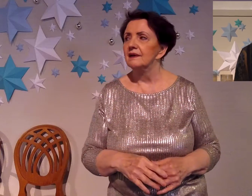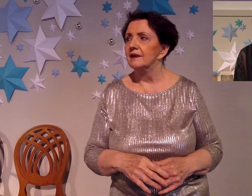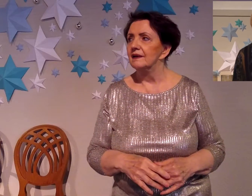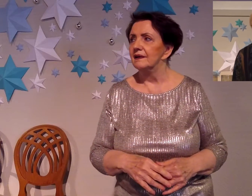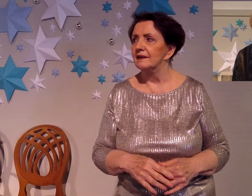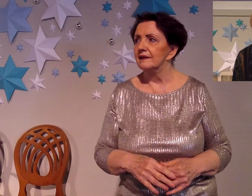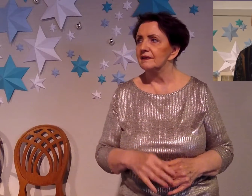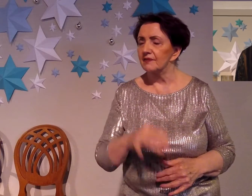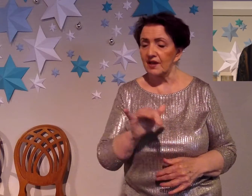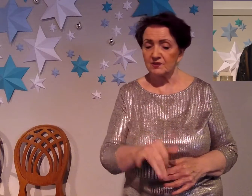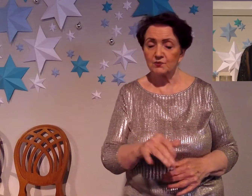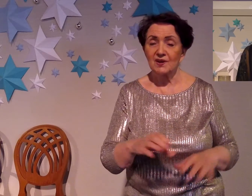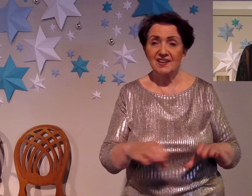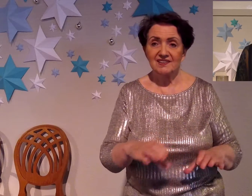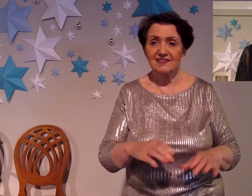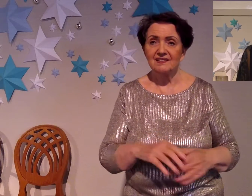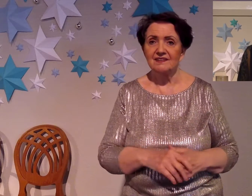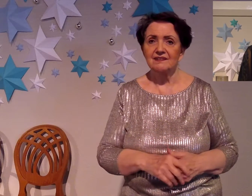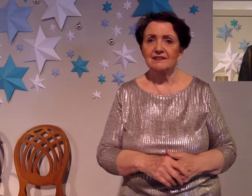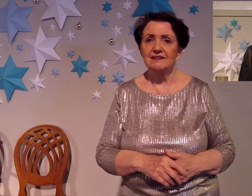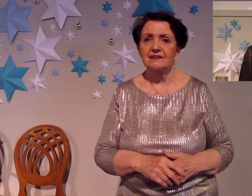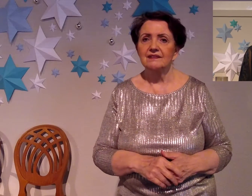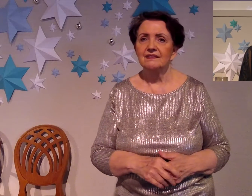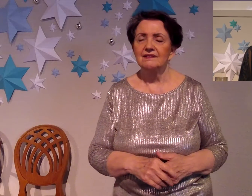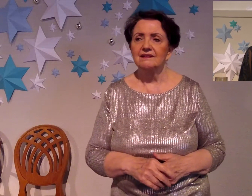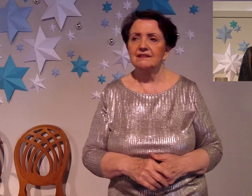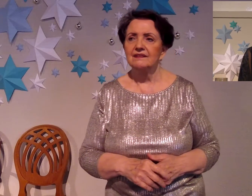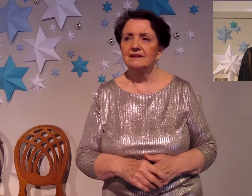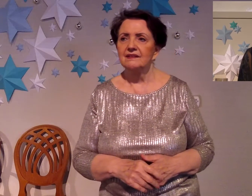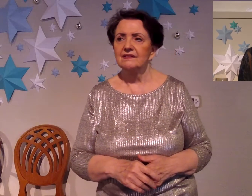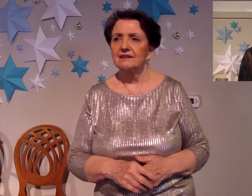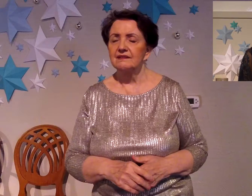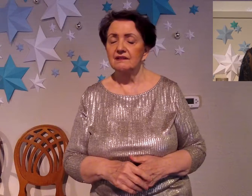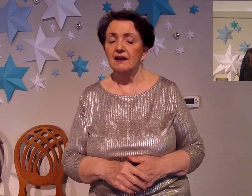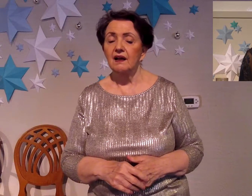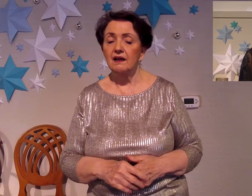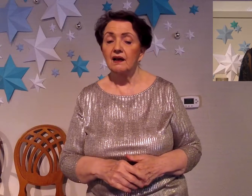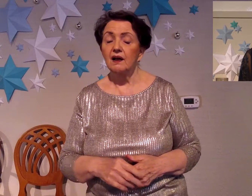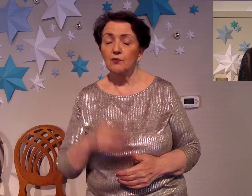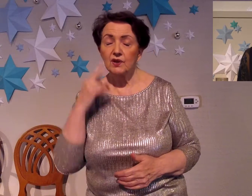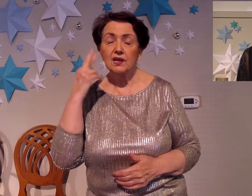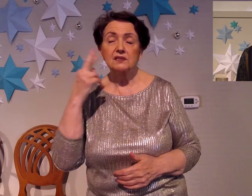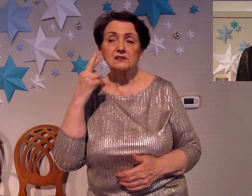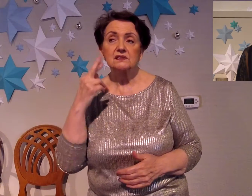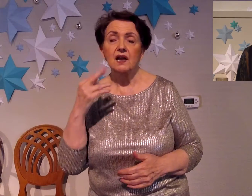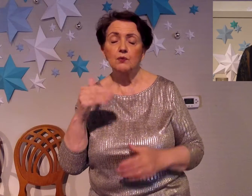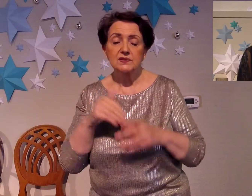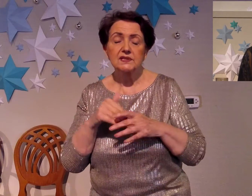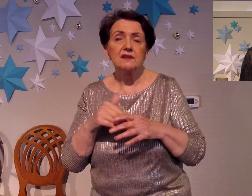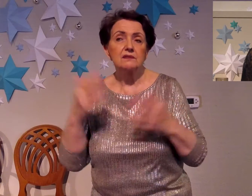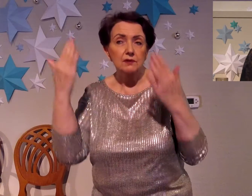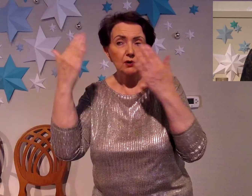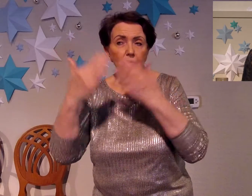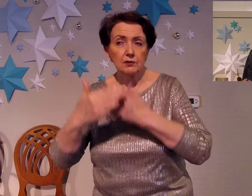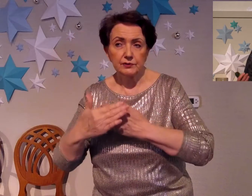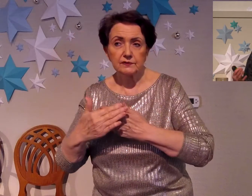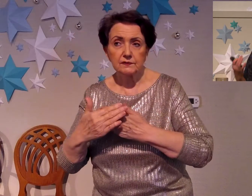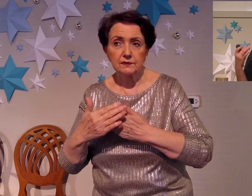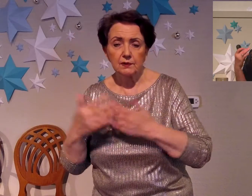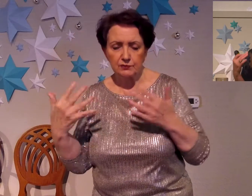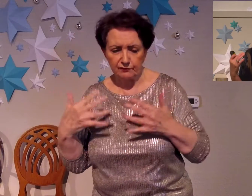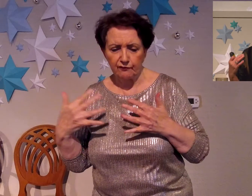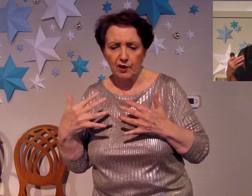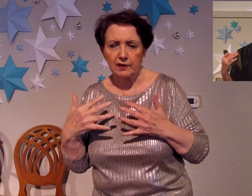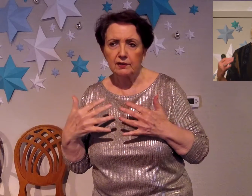That's what I did. Because first, I discovered that I was in the darkness. And if I were to equate